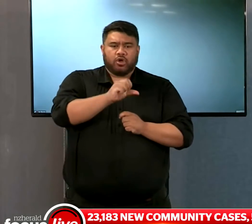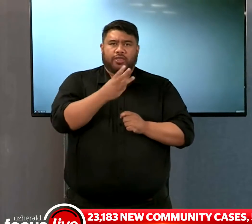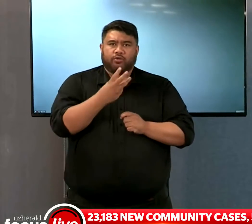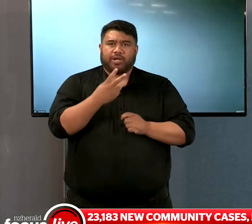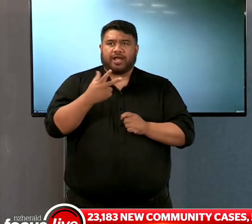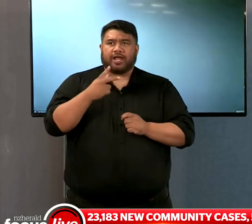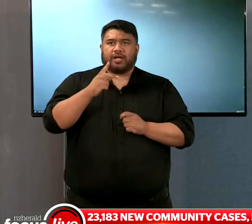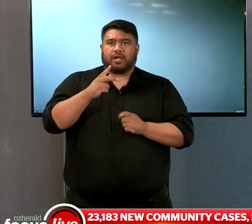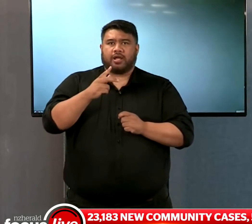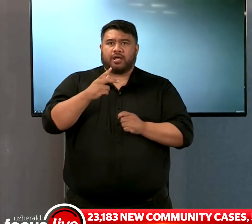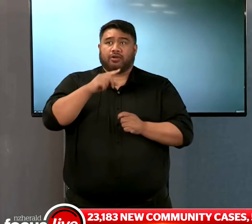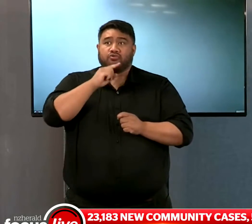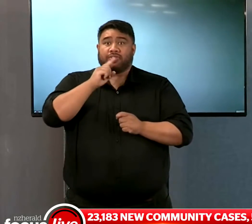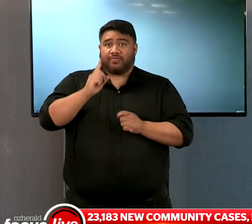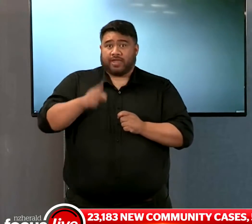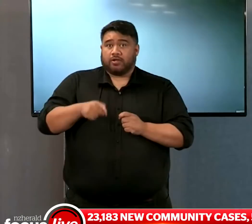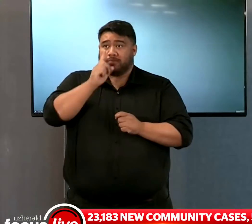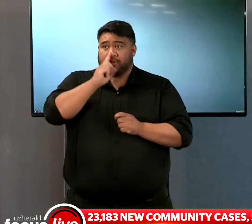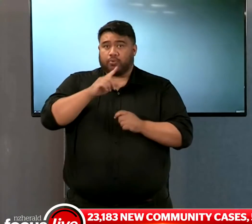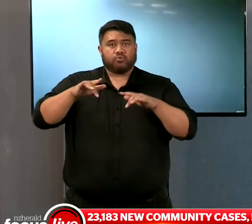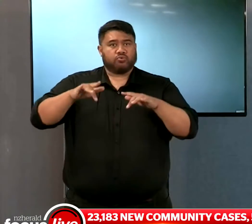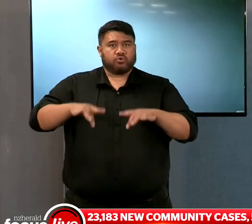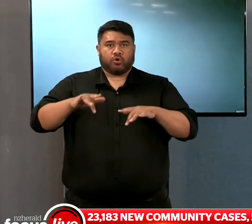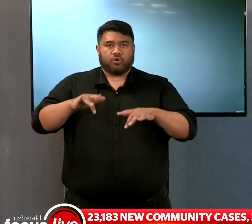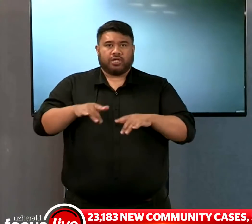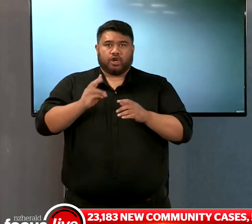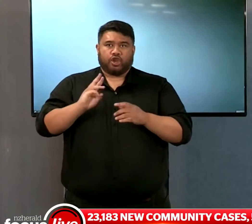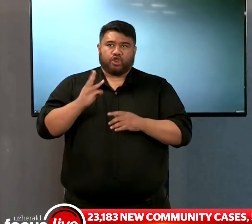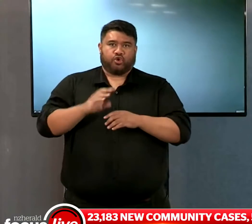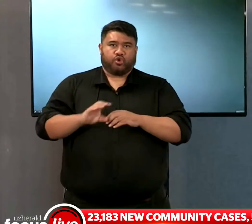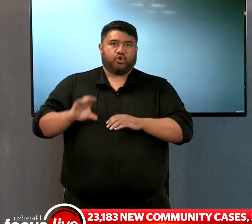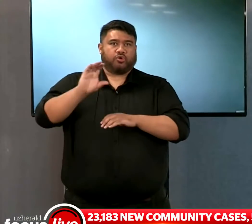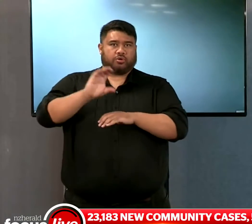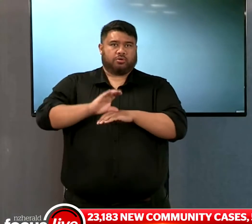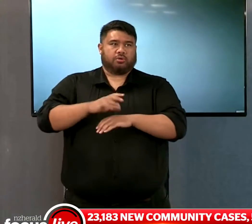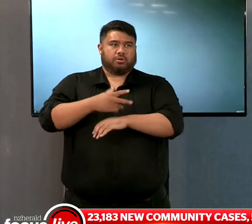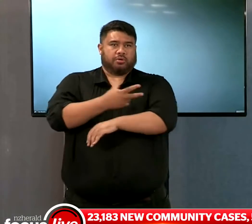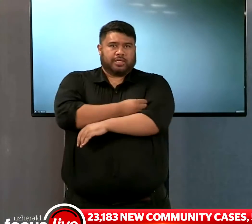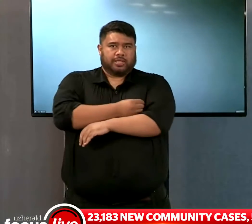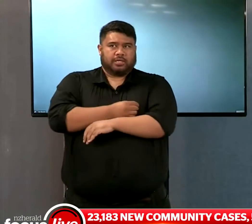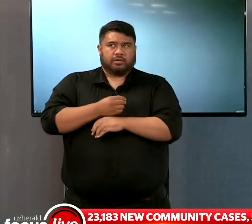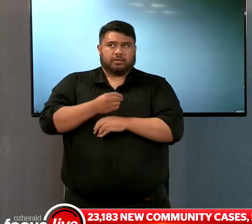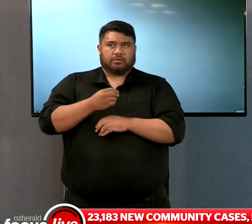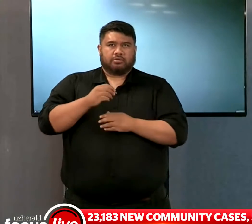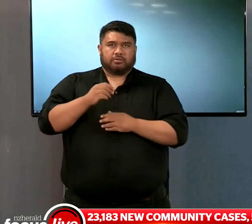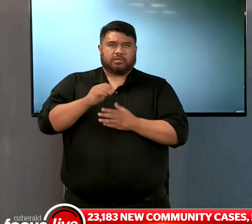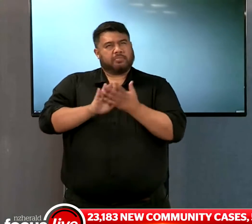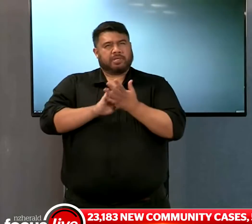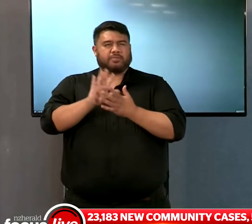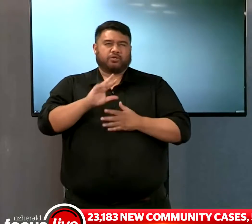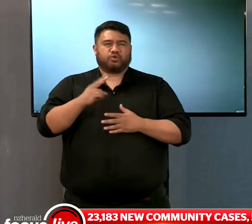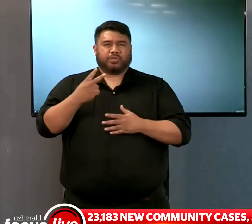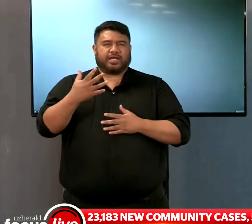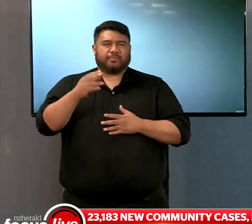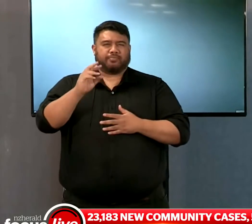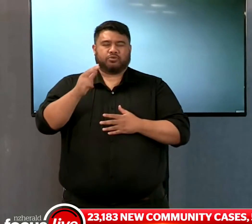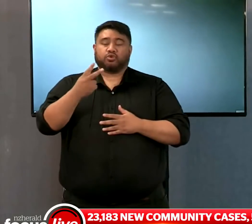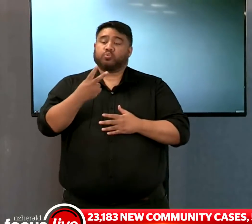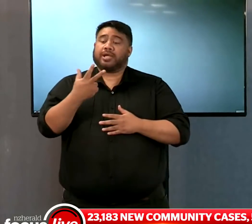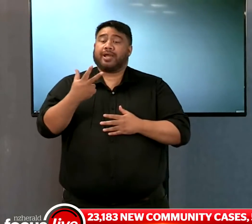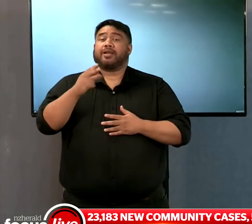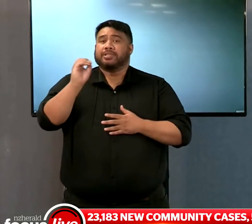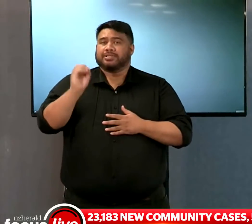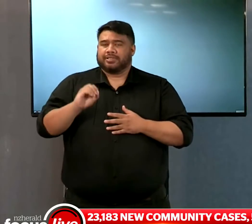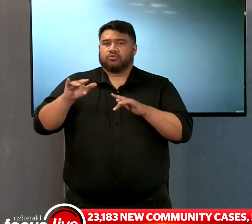938,000 people who have not had their booster and who are eligible. That's about 28% of those eligible. So I would encourage